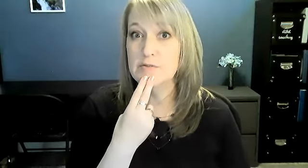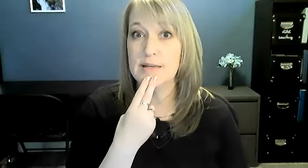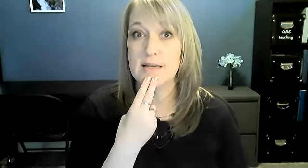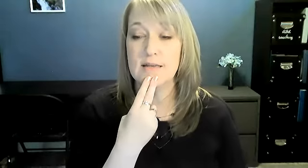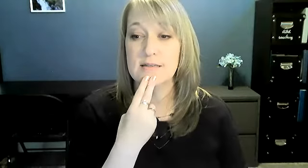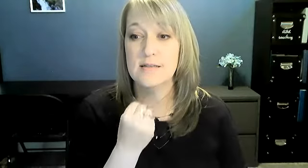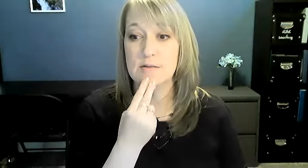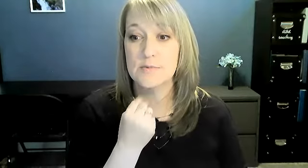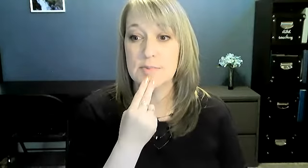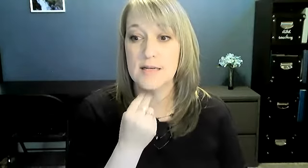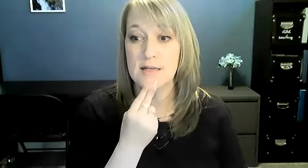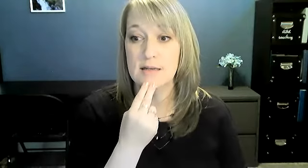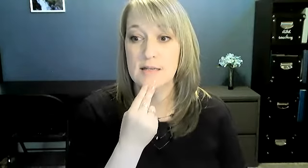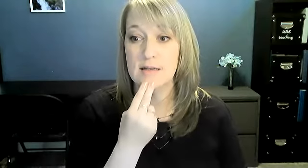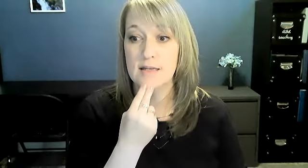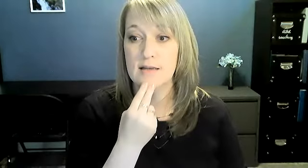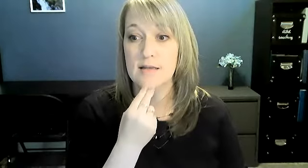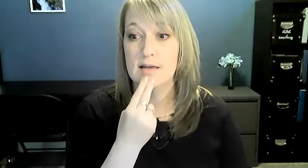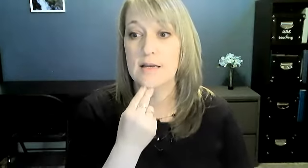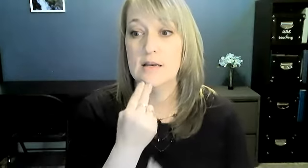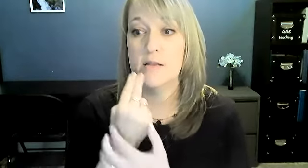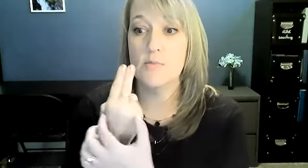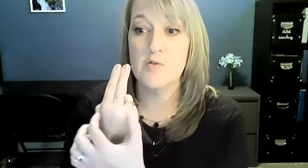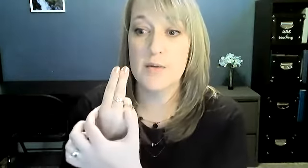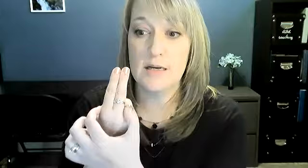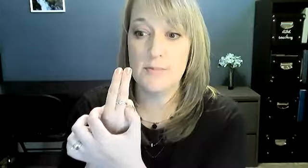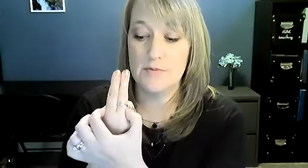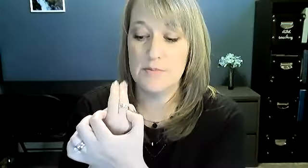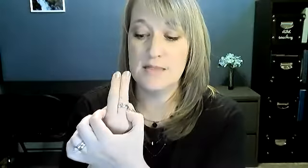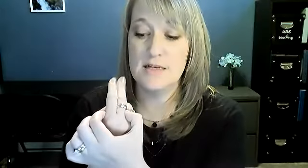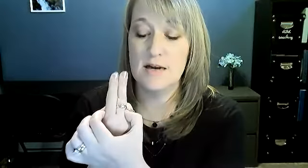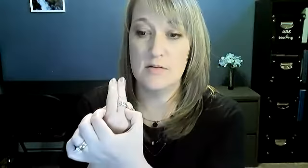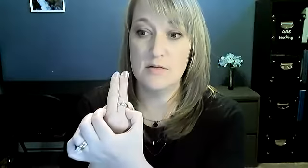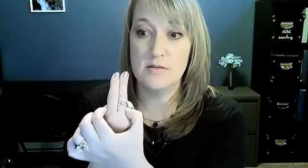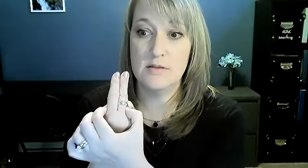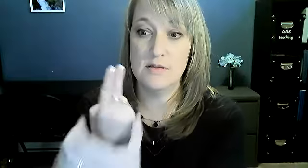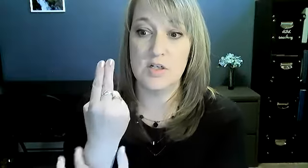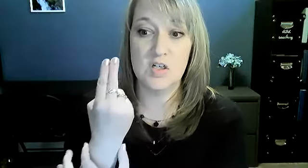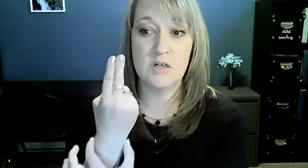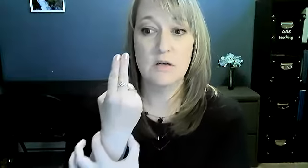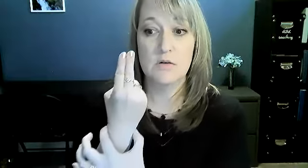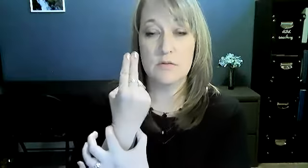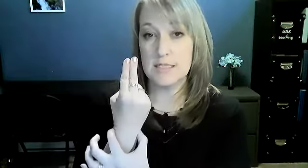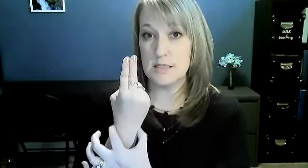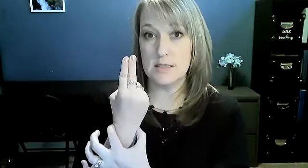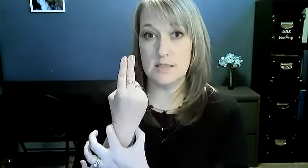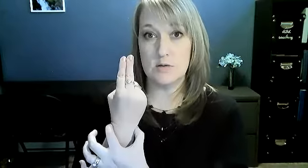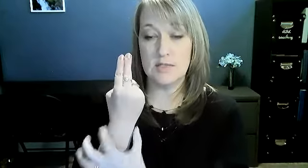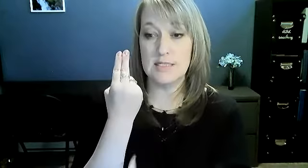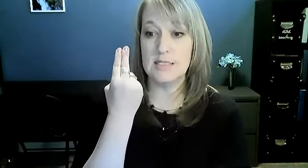movement is repeated. And the movement comes from these knuckles. Your wrist is holding still,